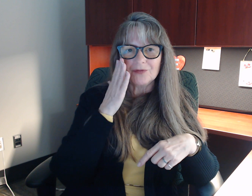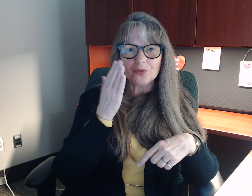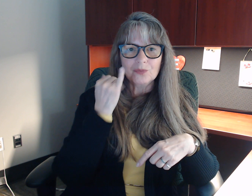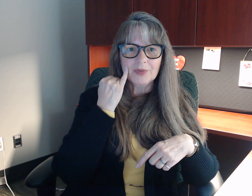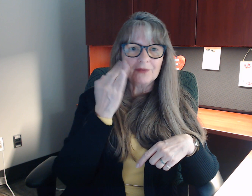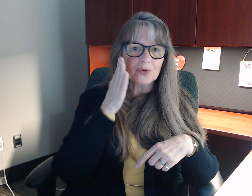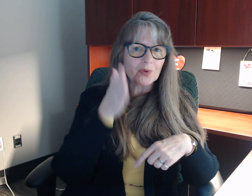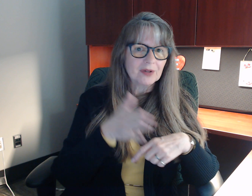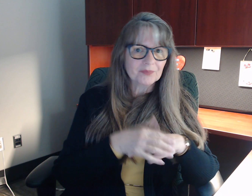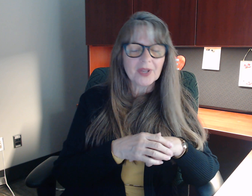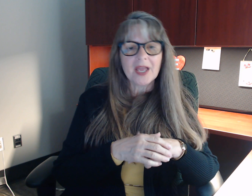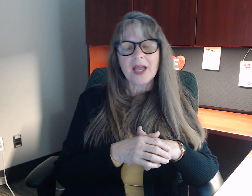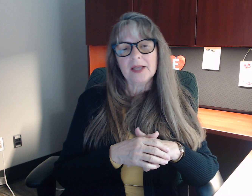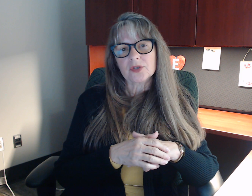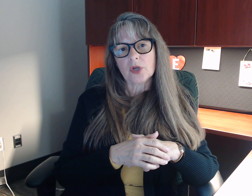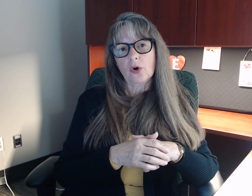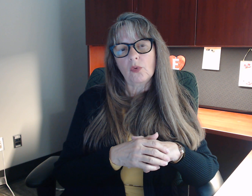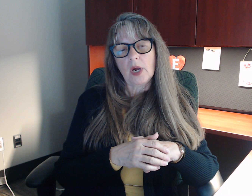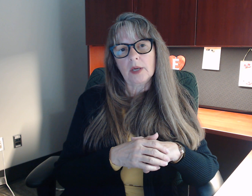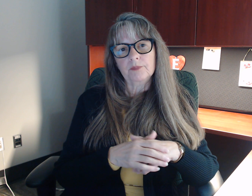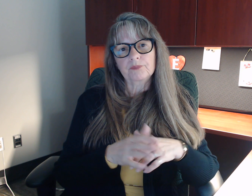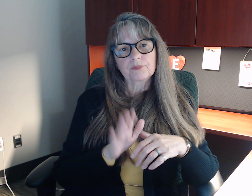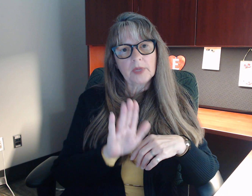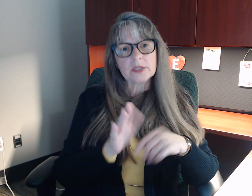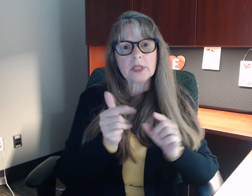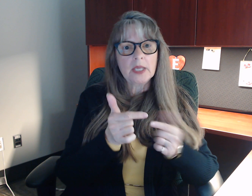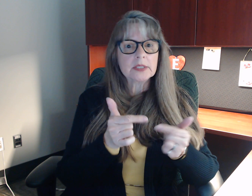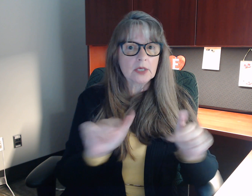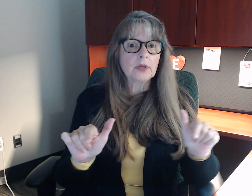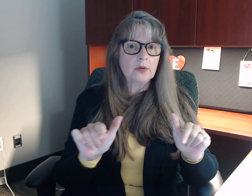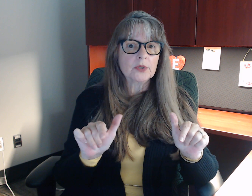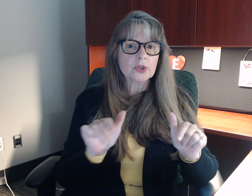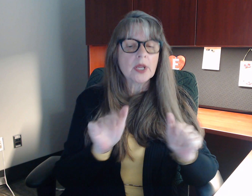you will. And so it's their language